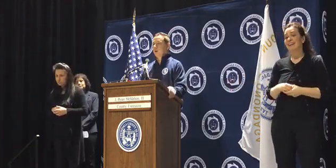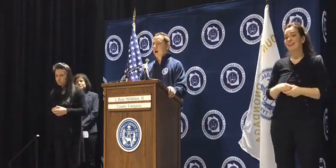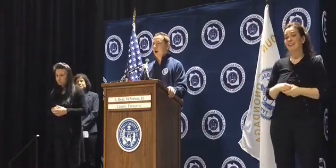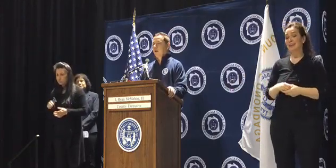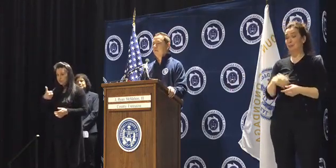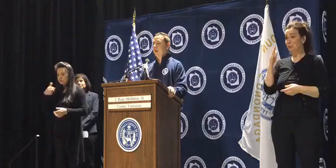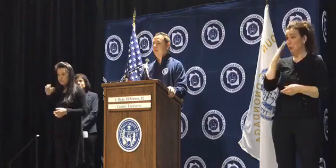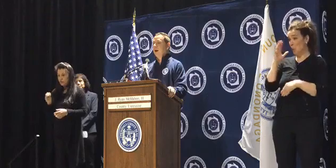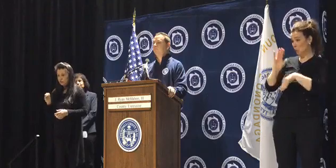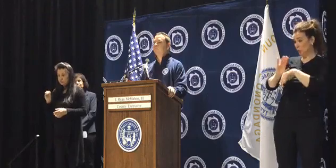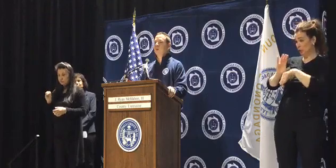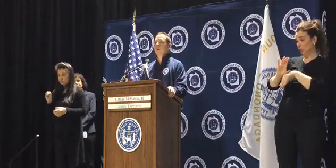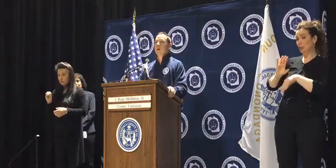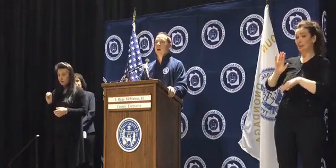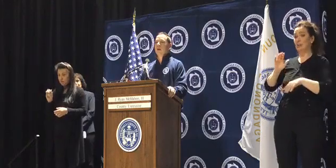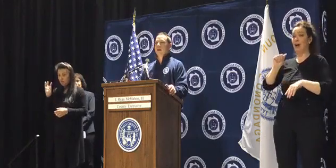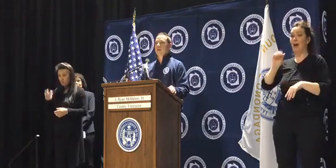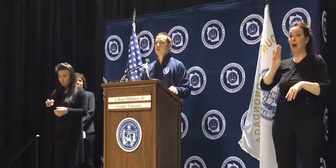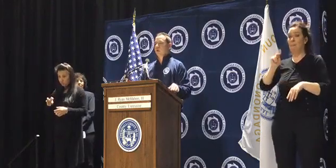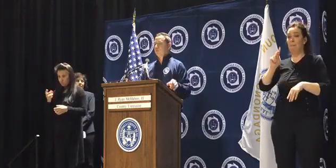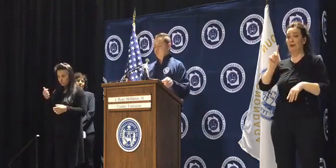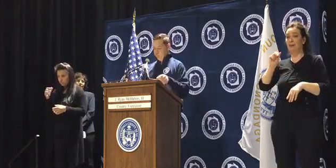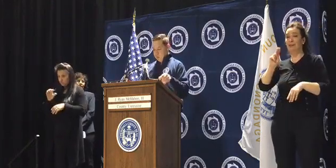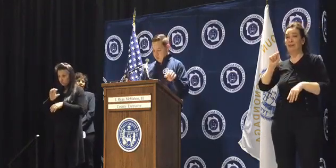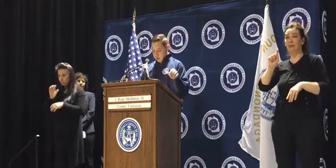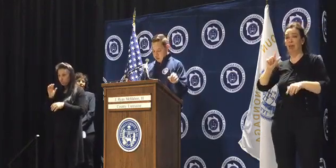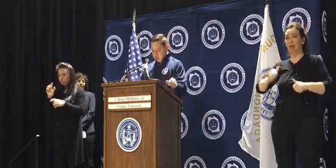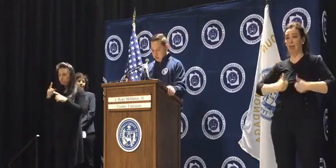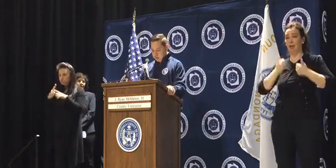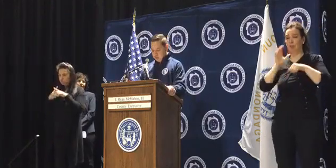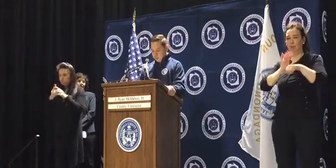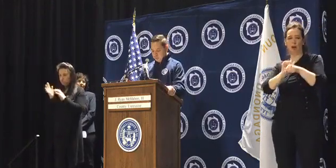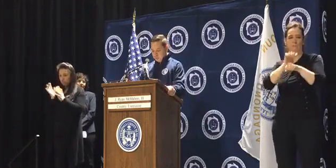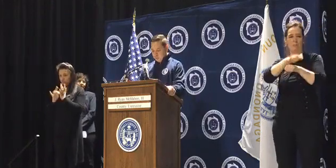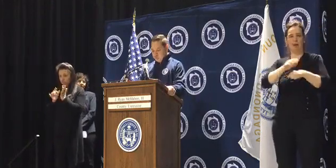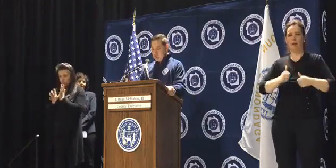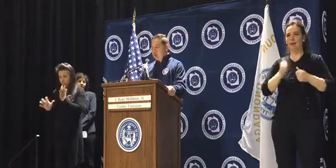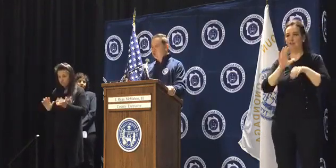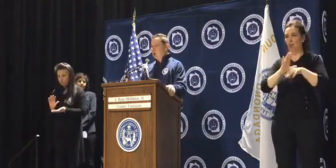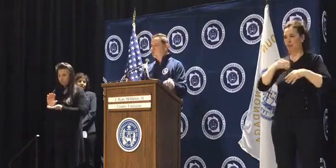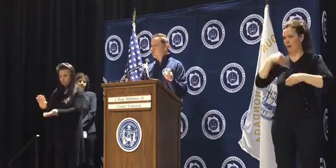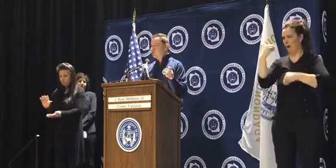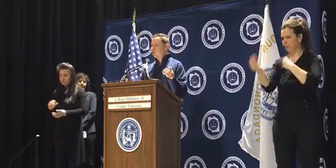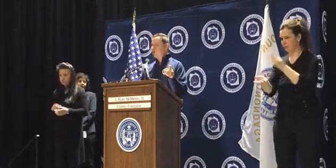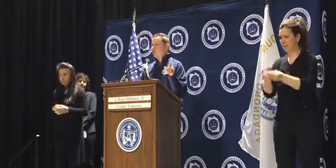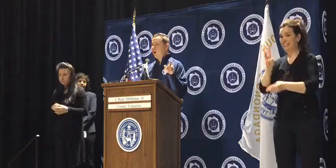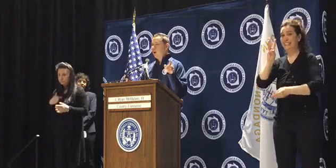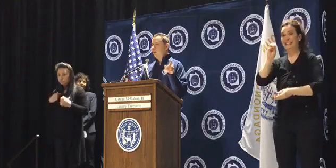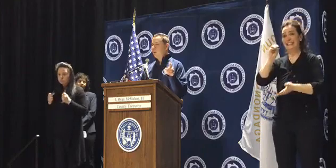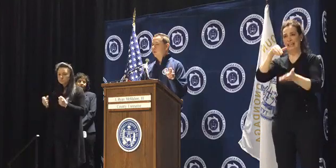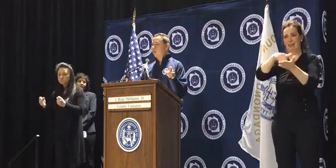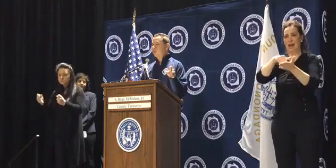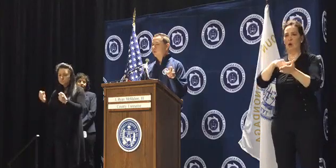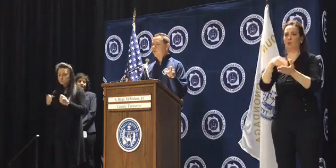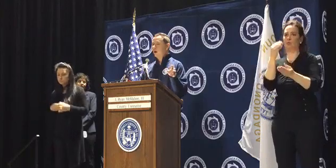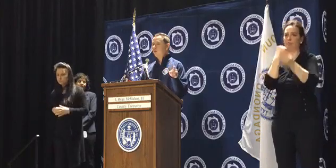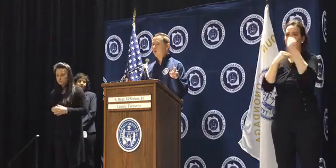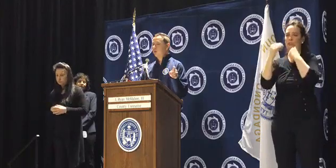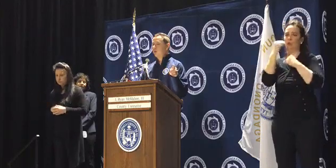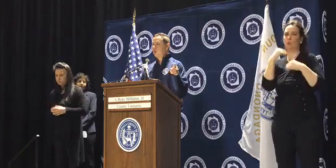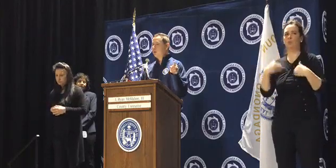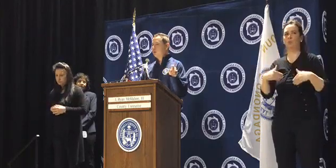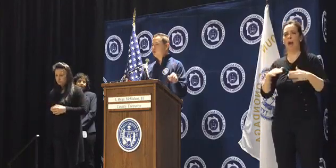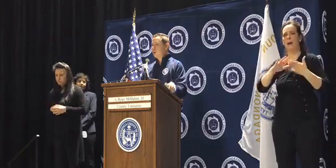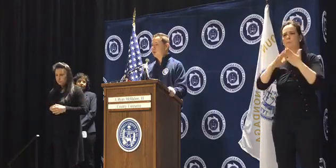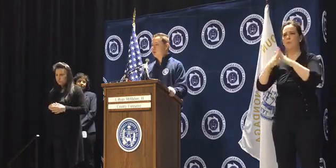through. That meant a lot. And then as I drove through by the rescue mission, I saw two of our members of our